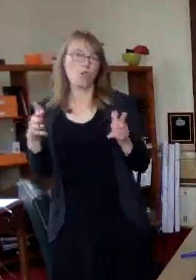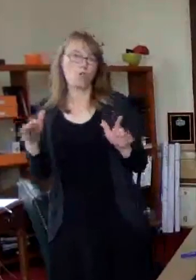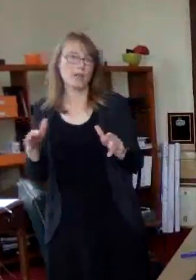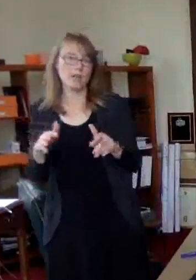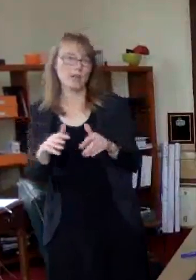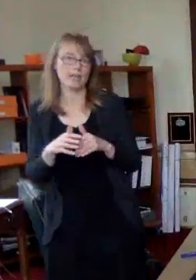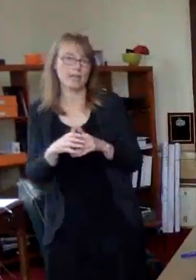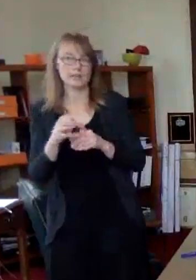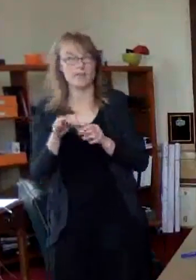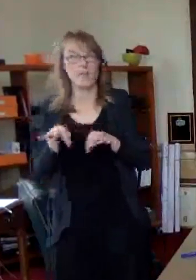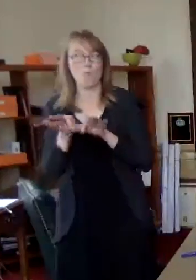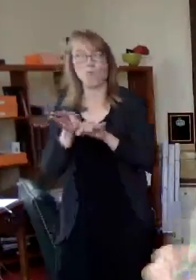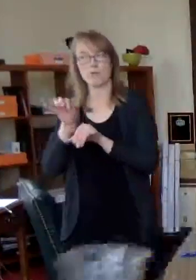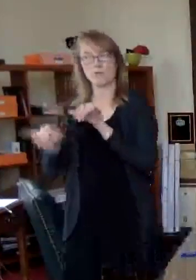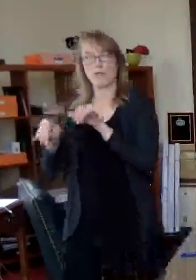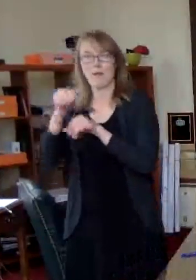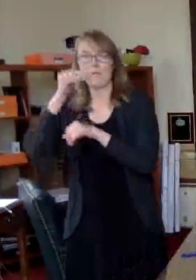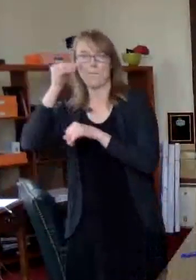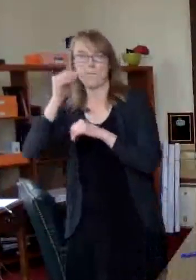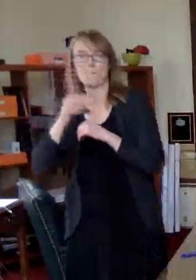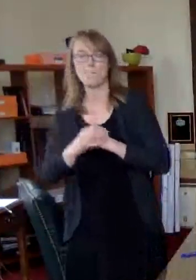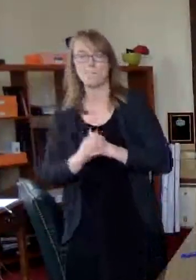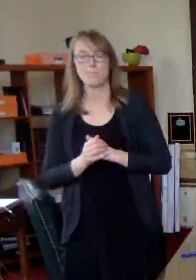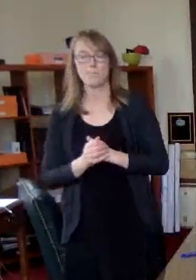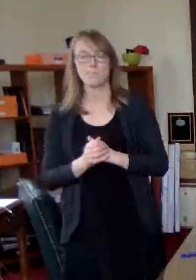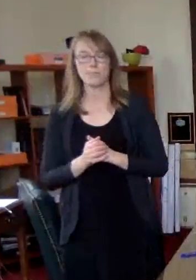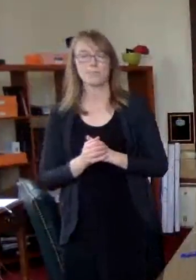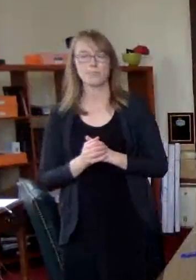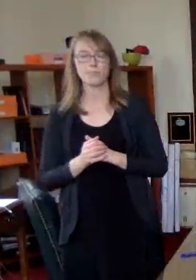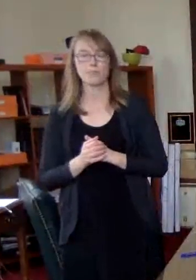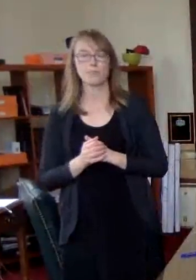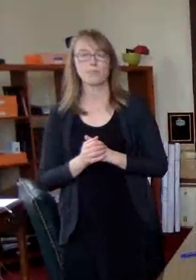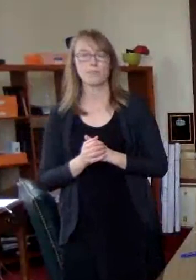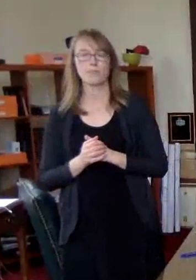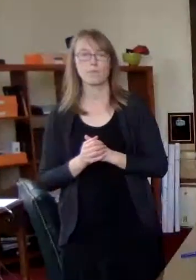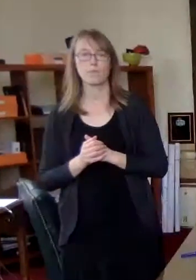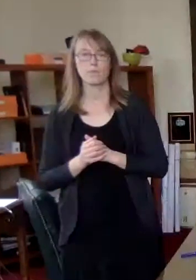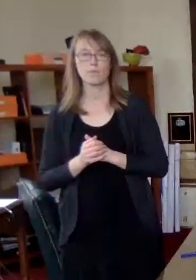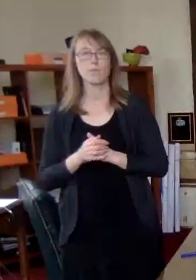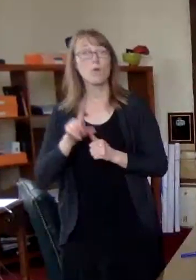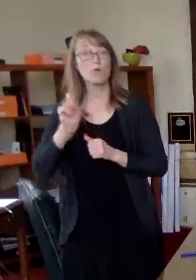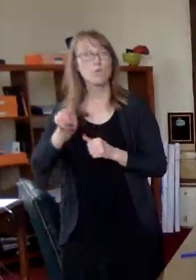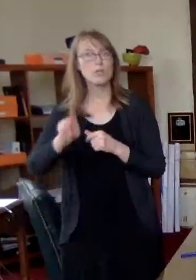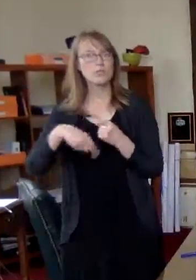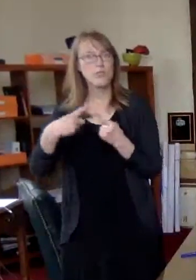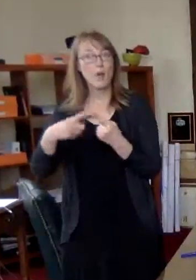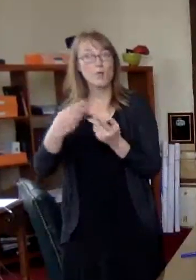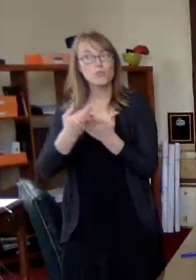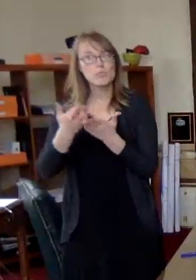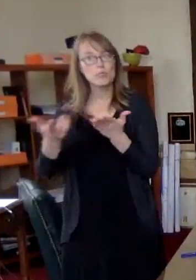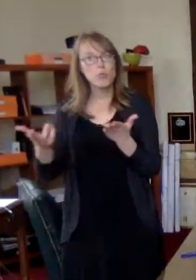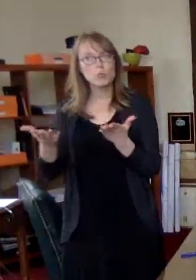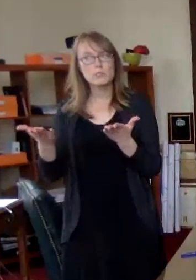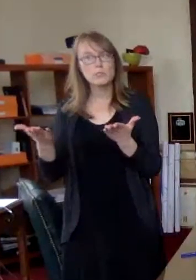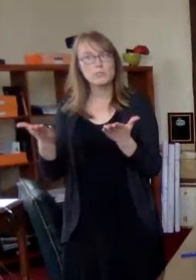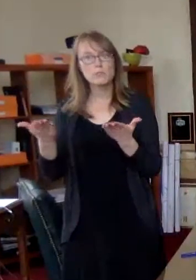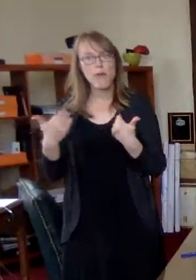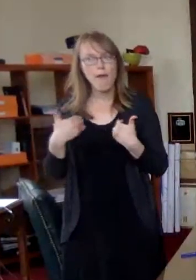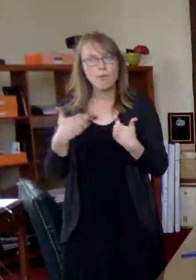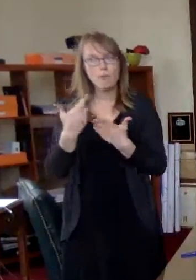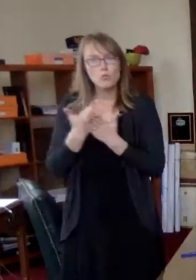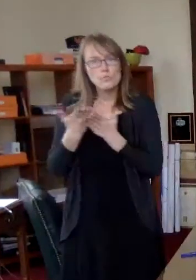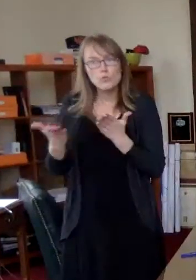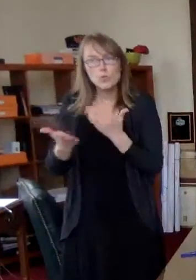you tell people about some of the resources or various initiatives in the community right now to help small